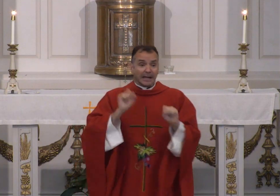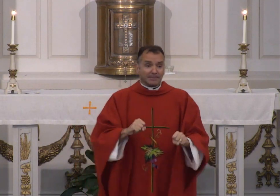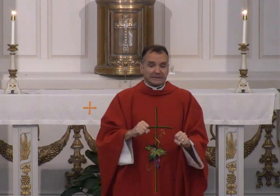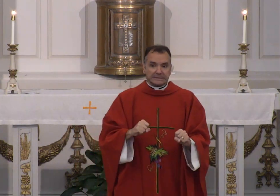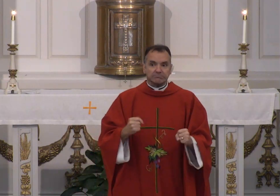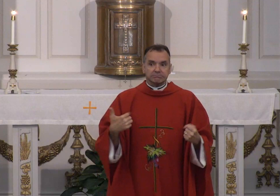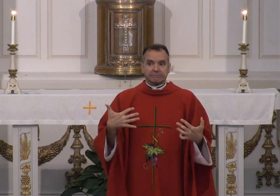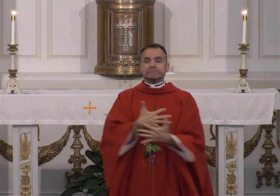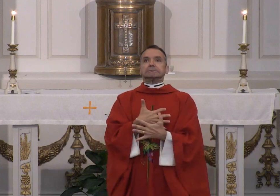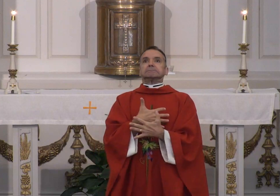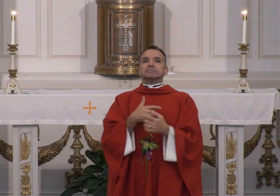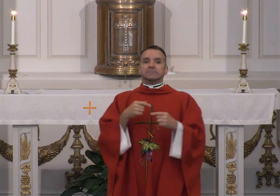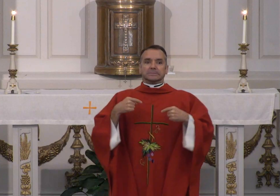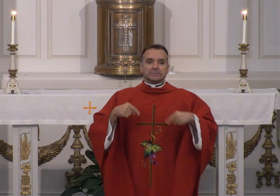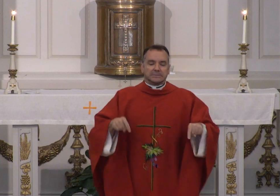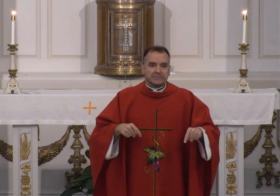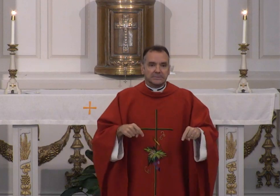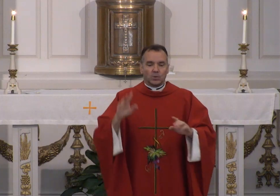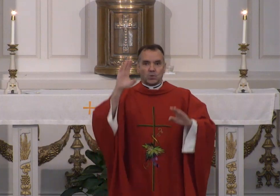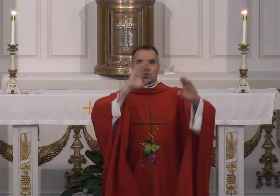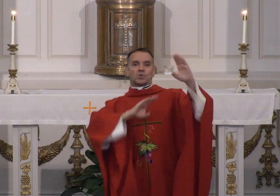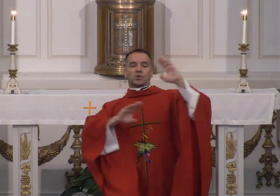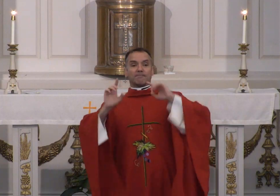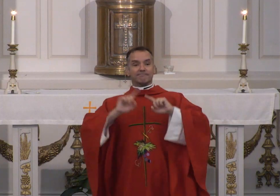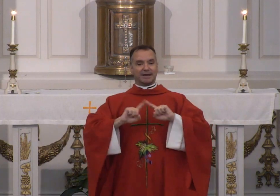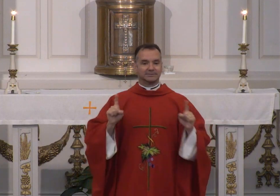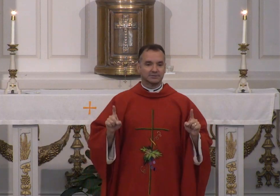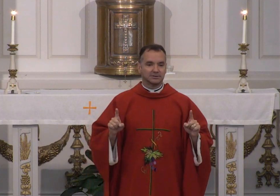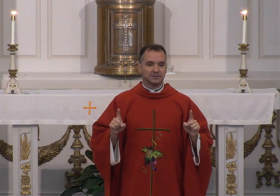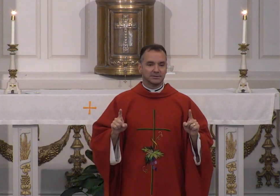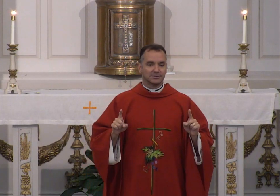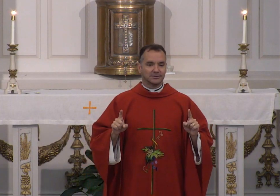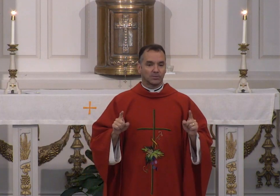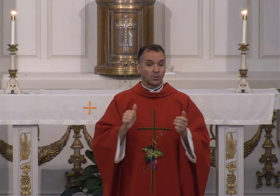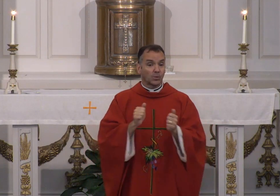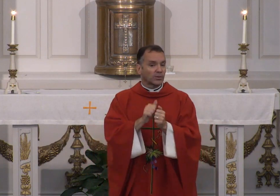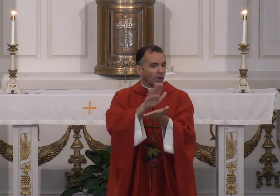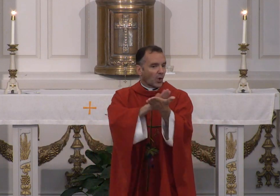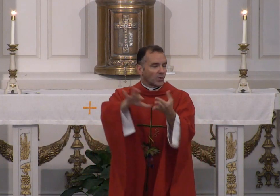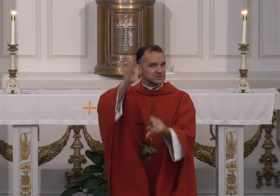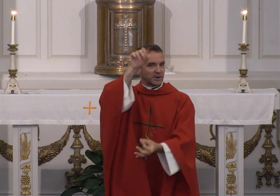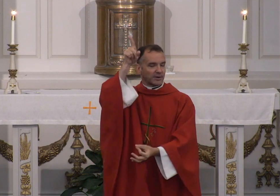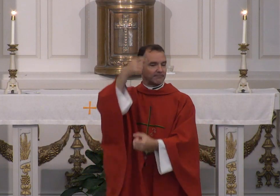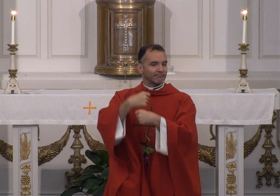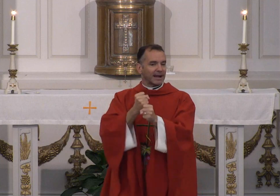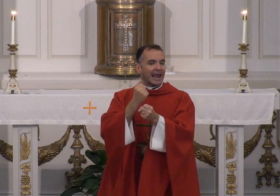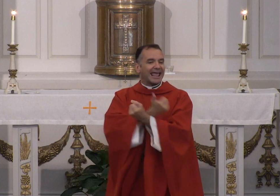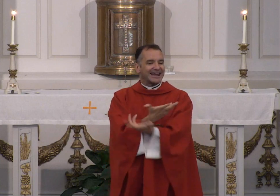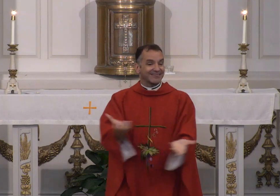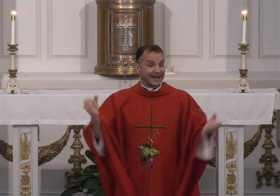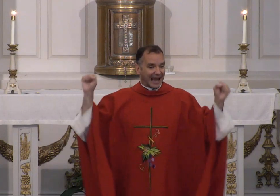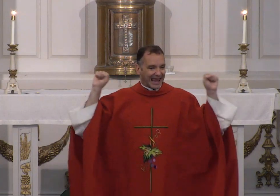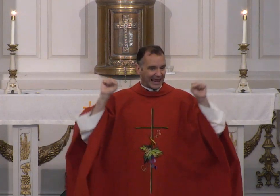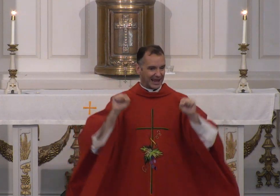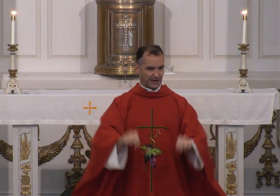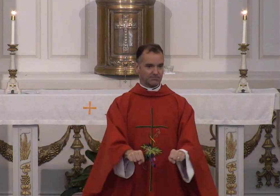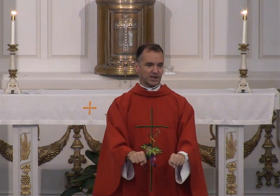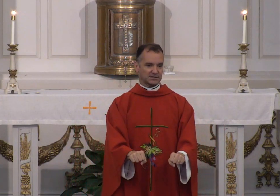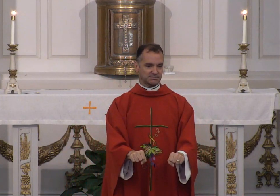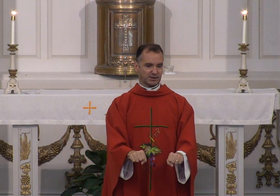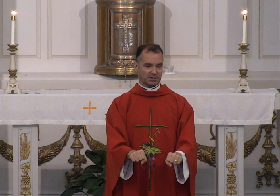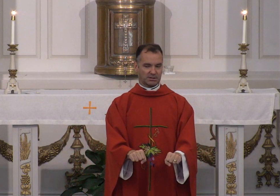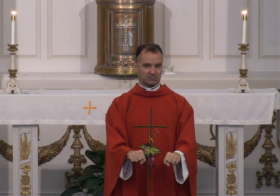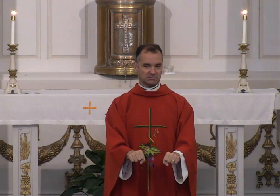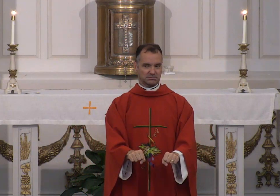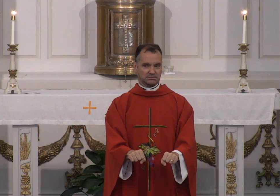good. I think for many of us, change can oftentimes feel scary and intimidating. But with the